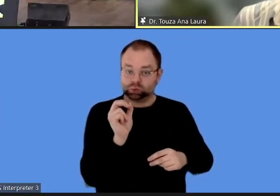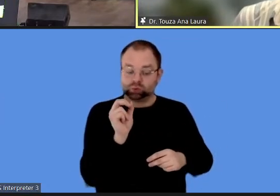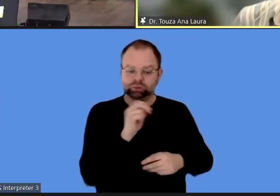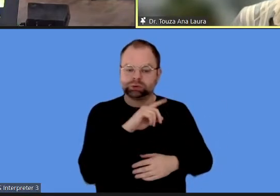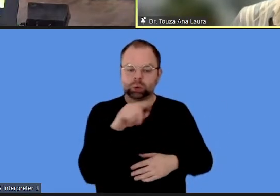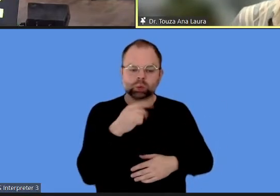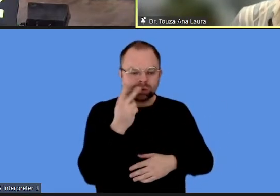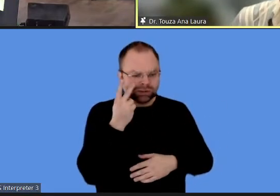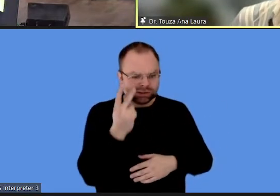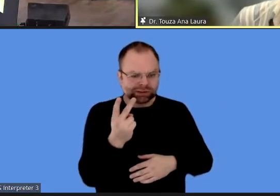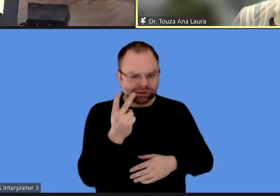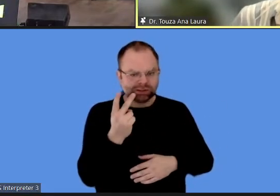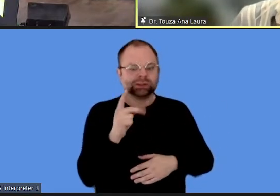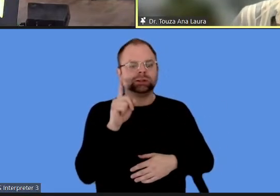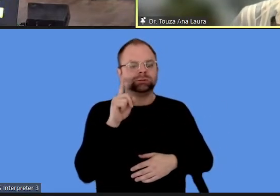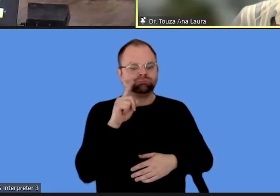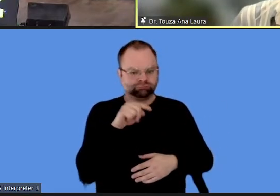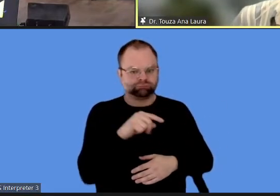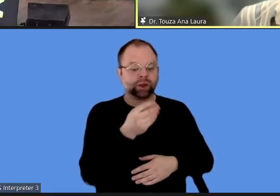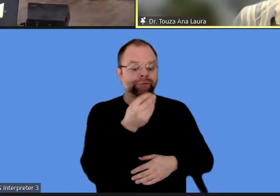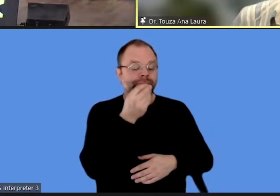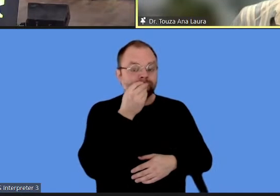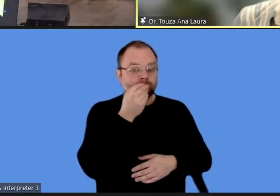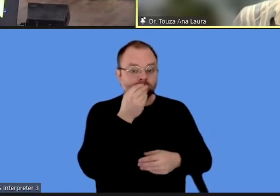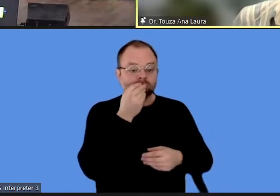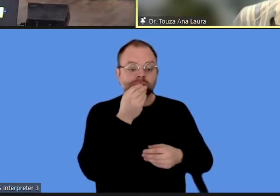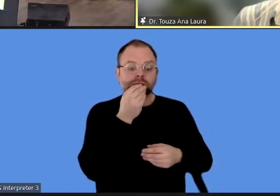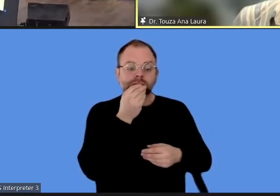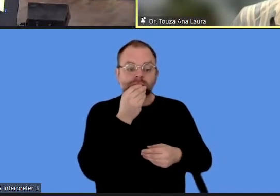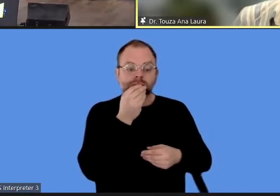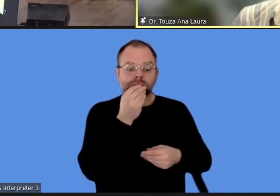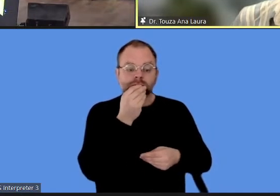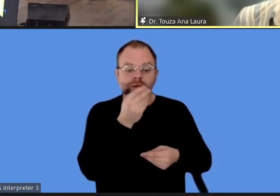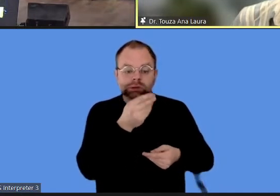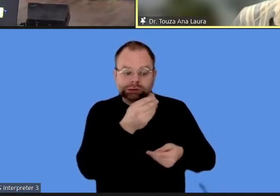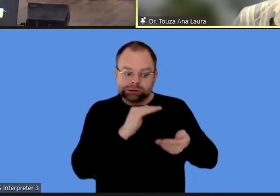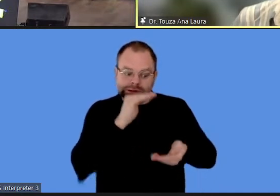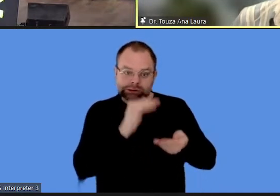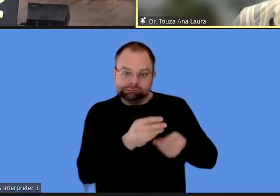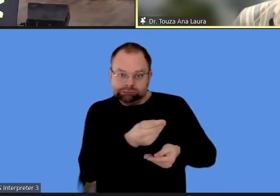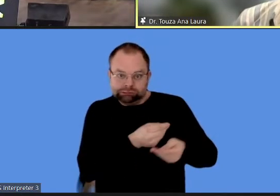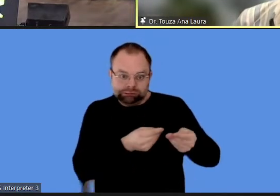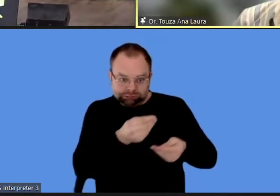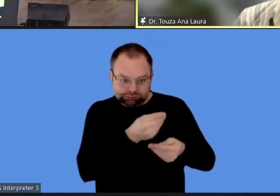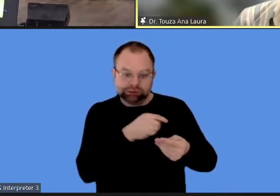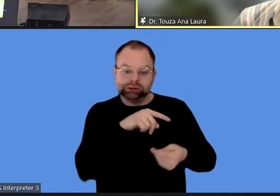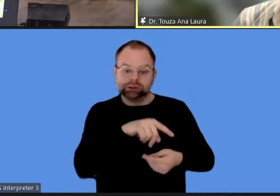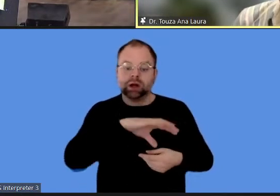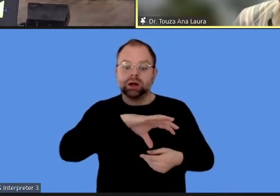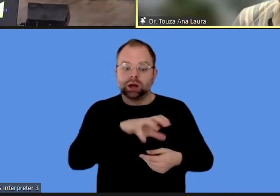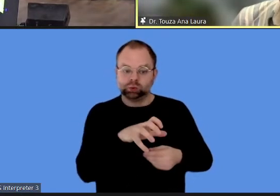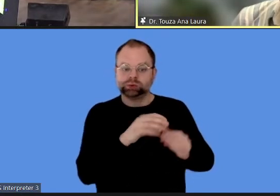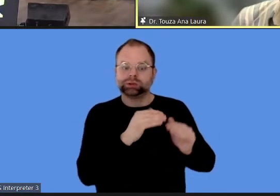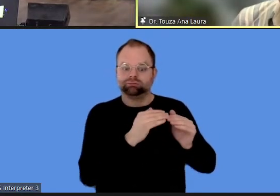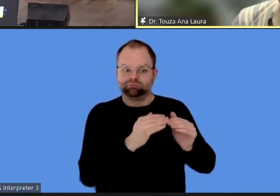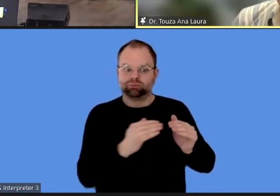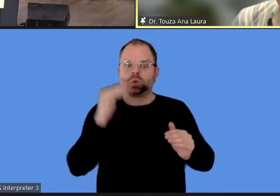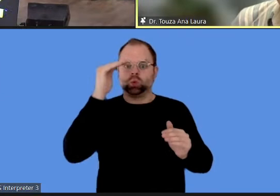unexpected increase in some islands. And so after the first implementation, we started to